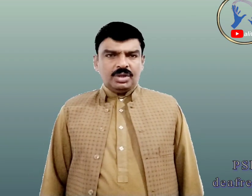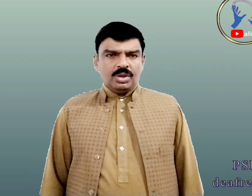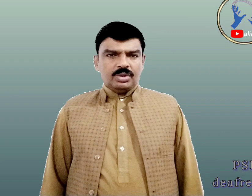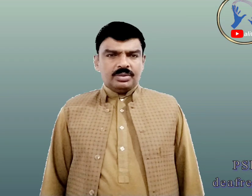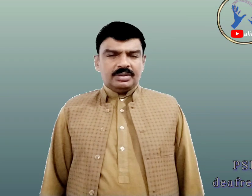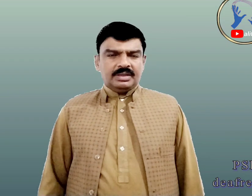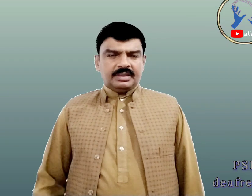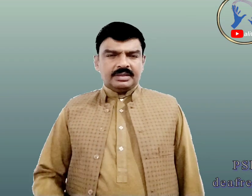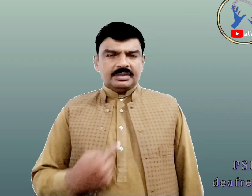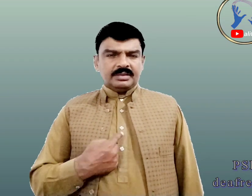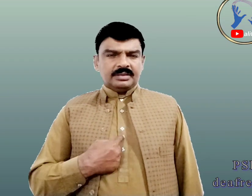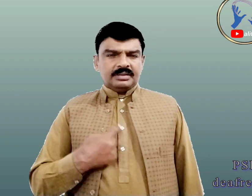only,